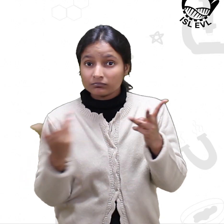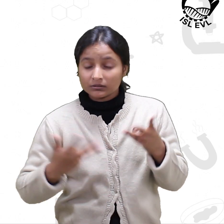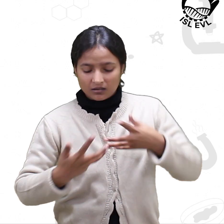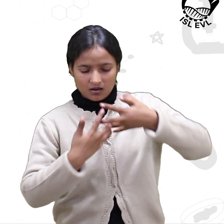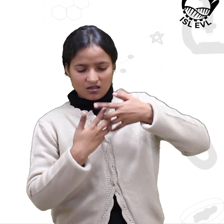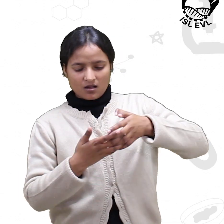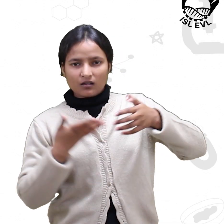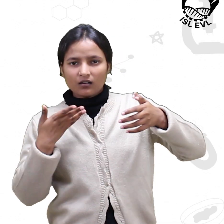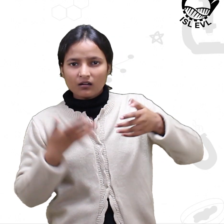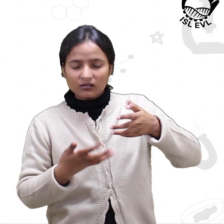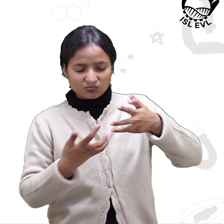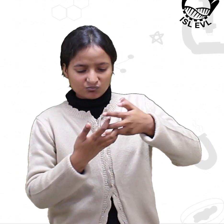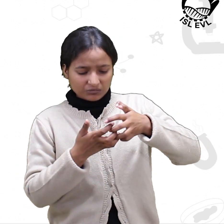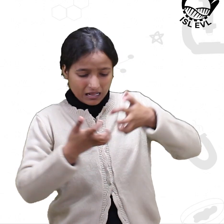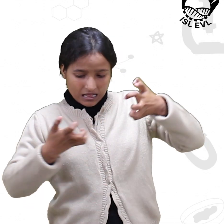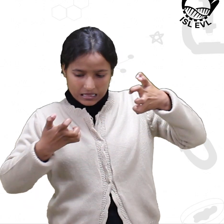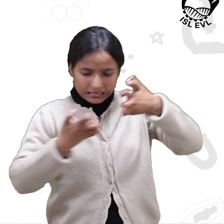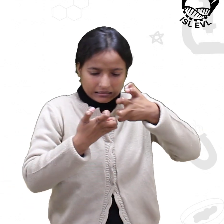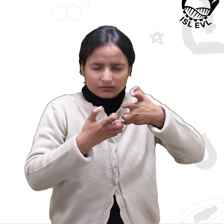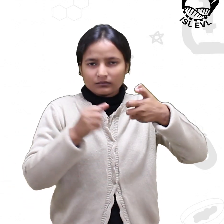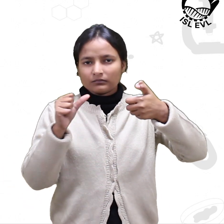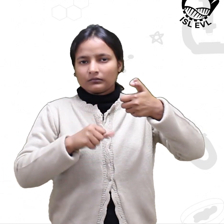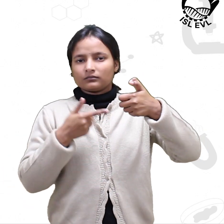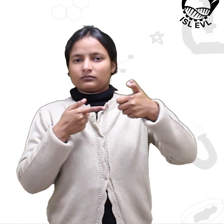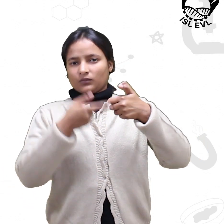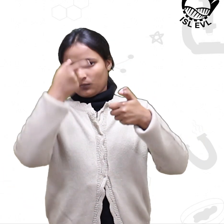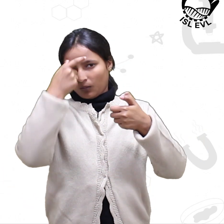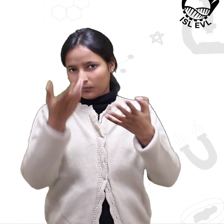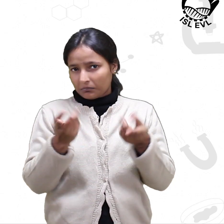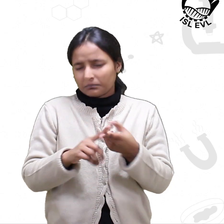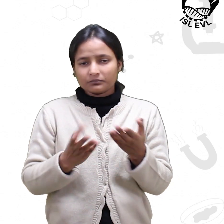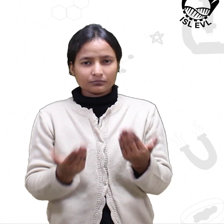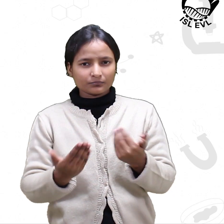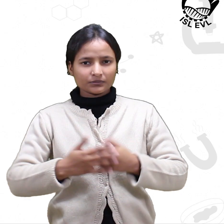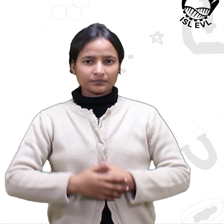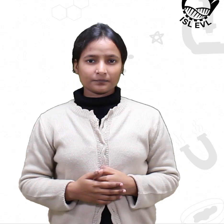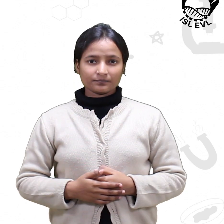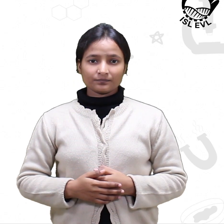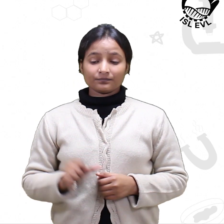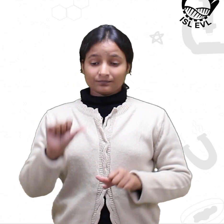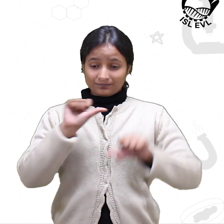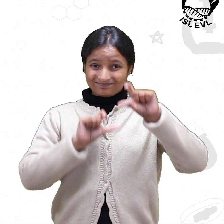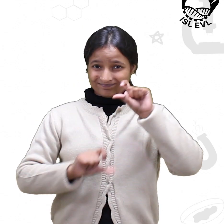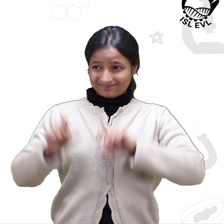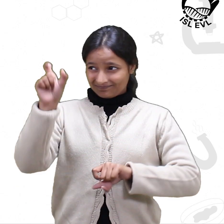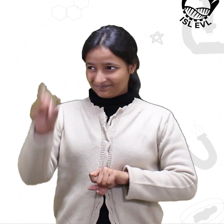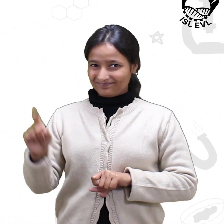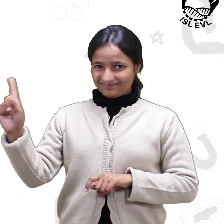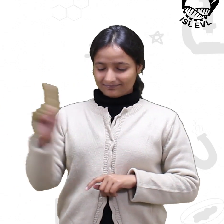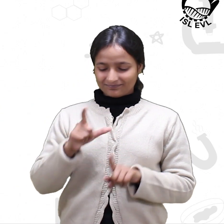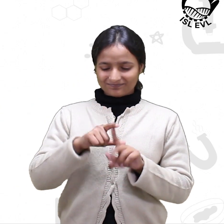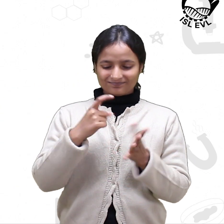junction between these systems can be affected, leading to paralysis as well. Dr. Shiba